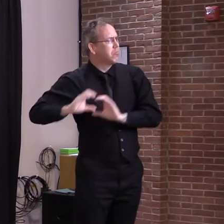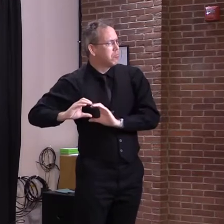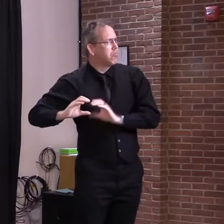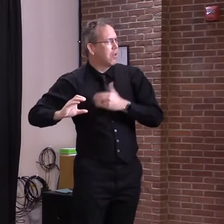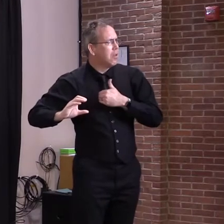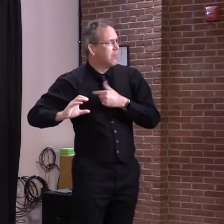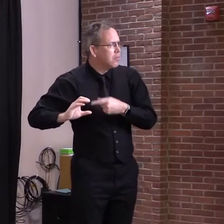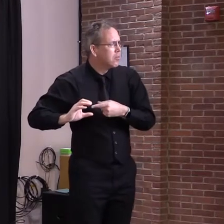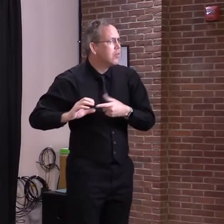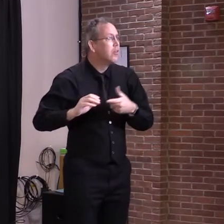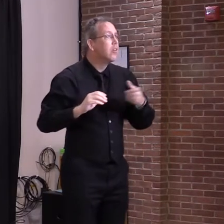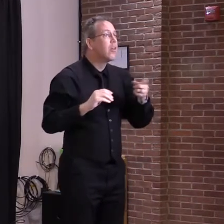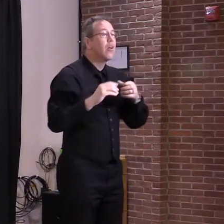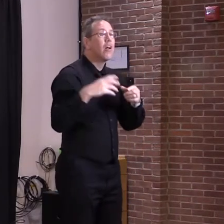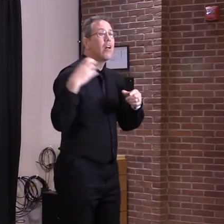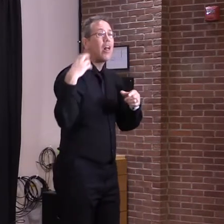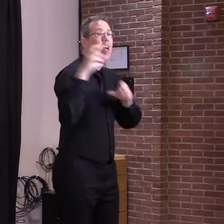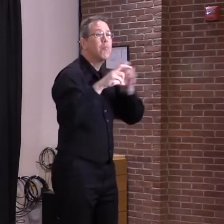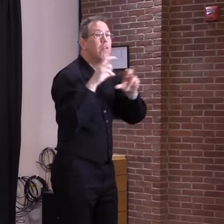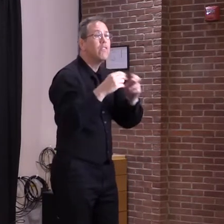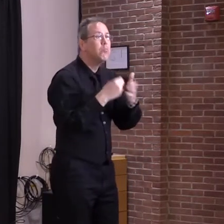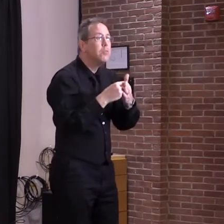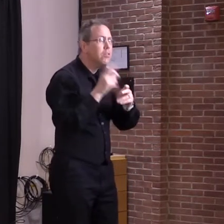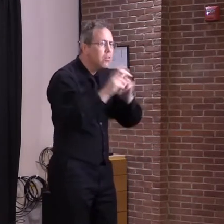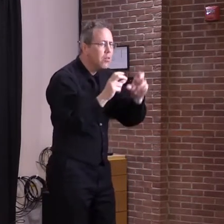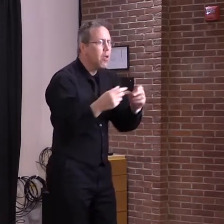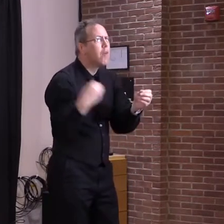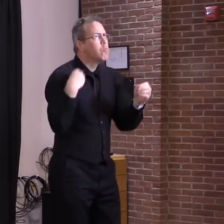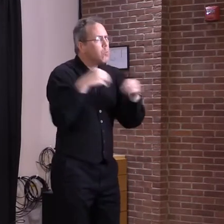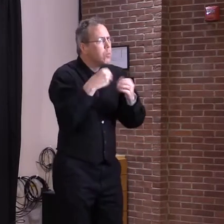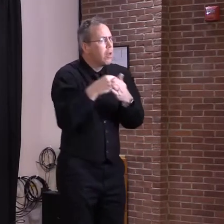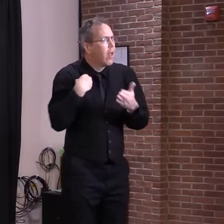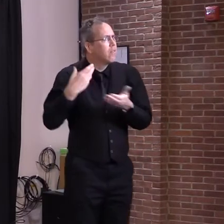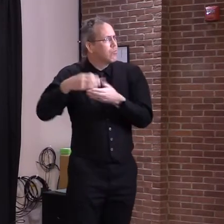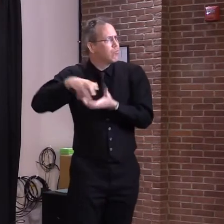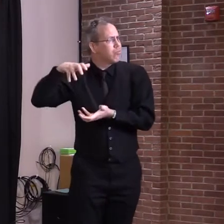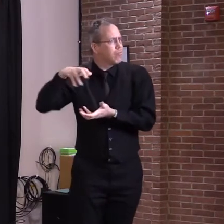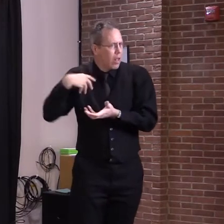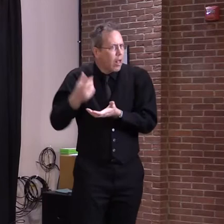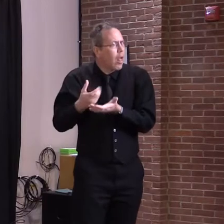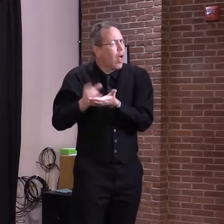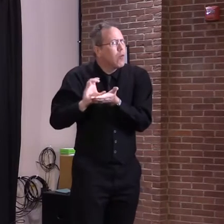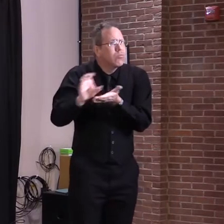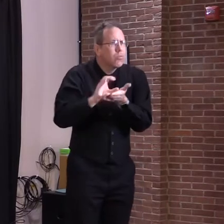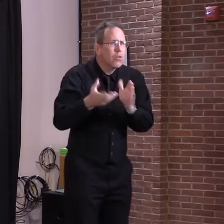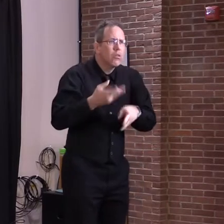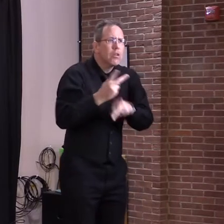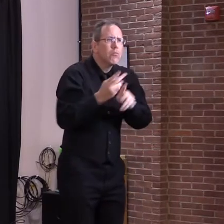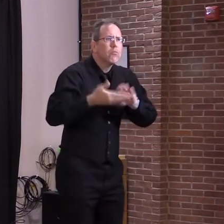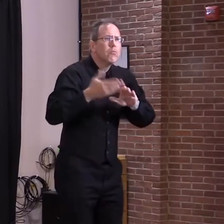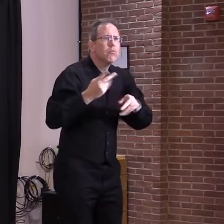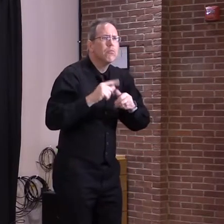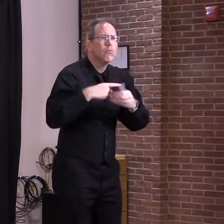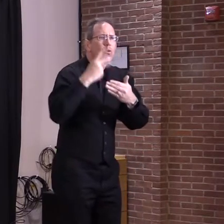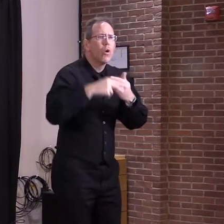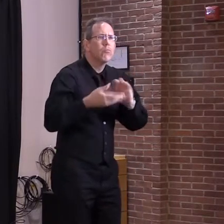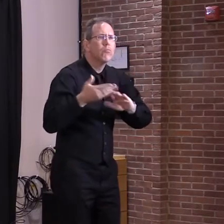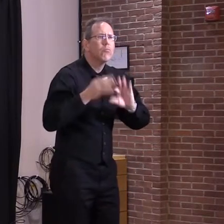program would bring additional funding to a program that's already underway. Last session, we were approved of $10.5